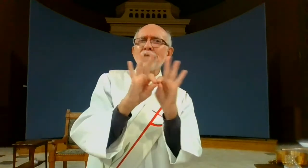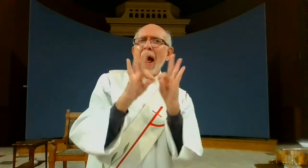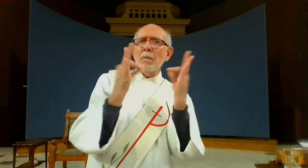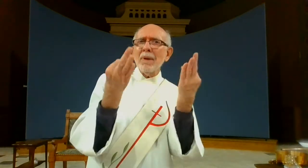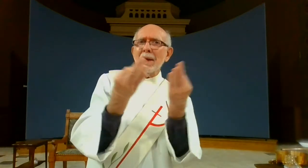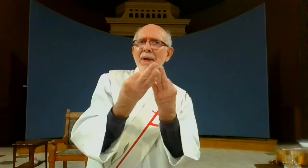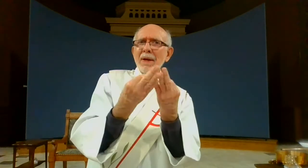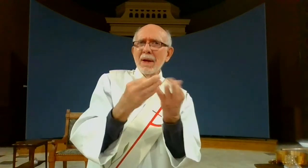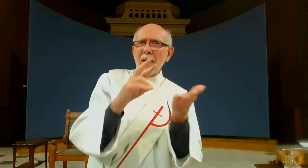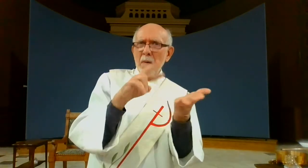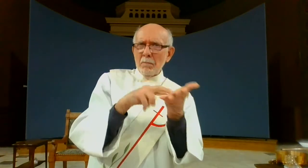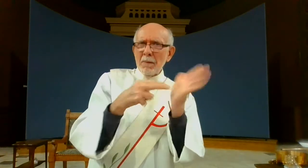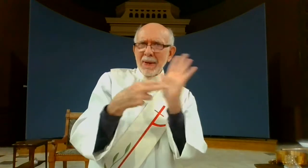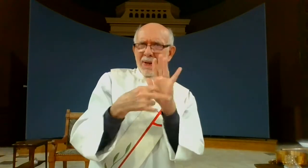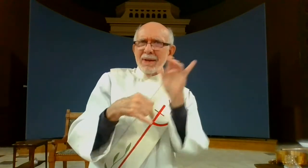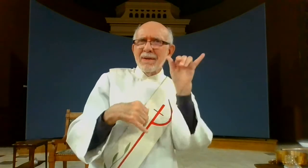That is what the Holy Family is.